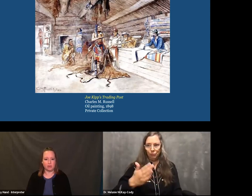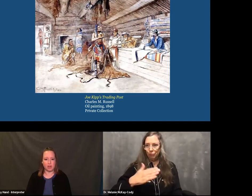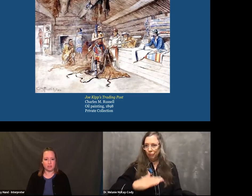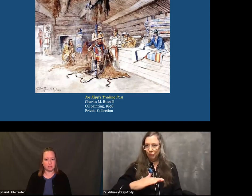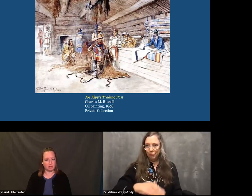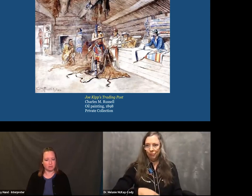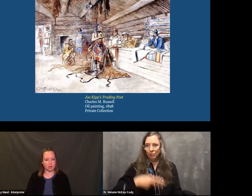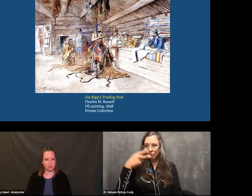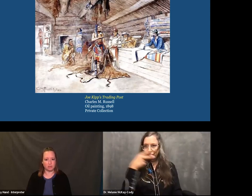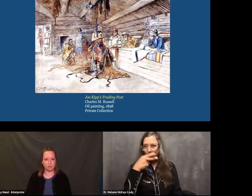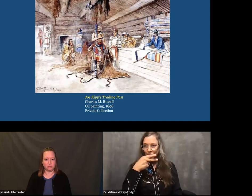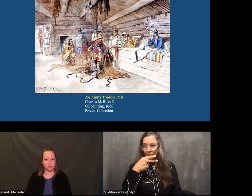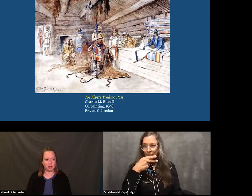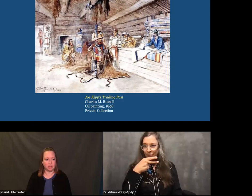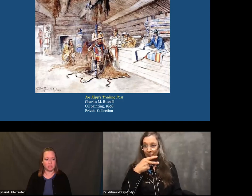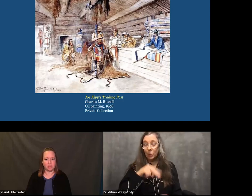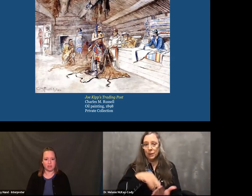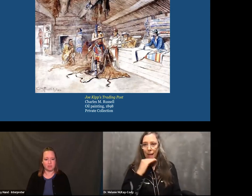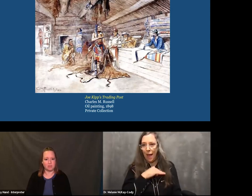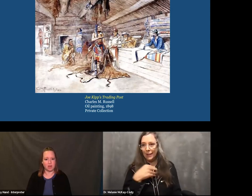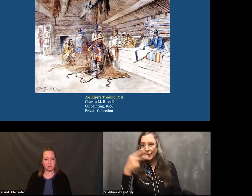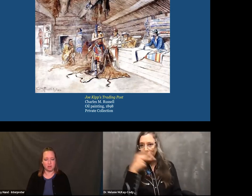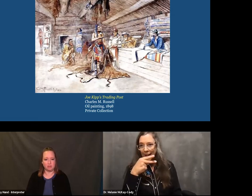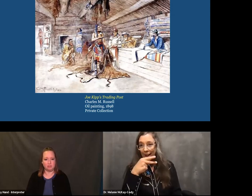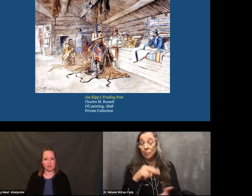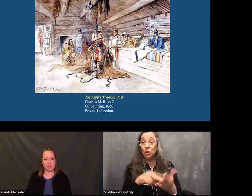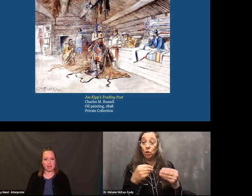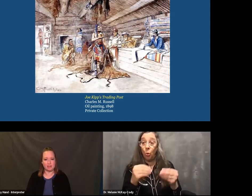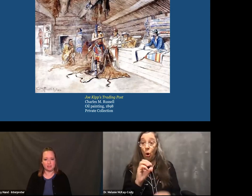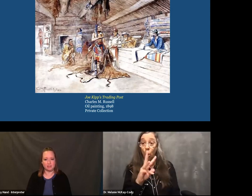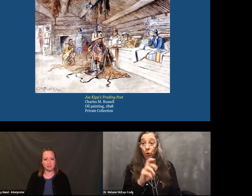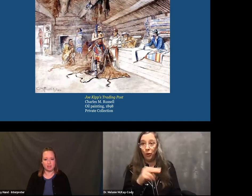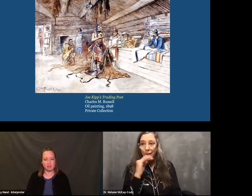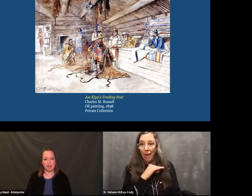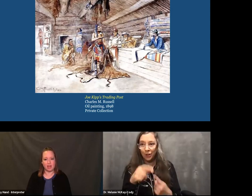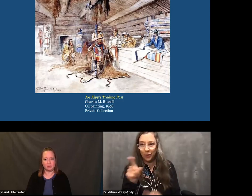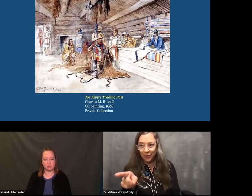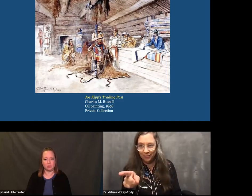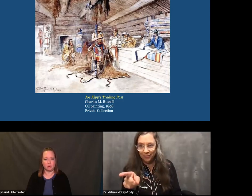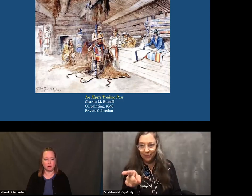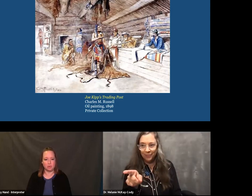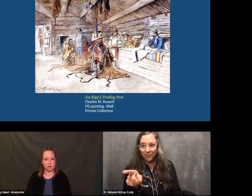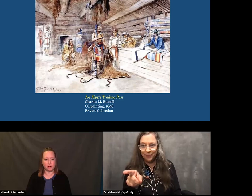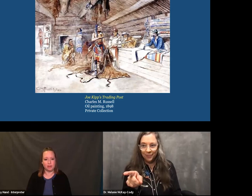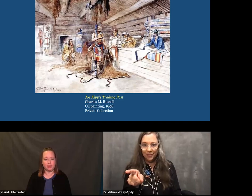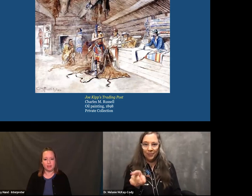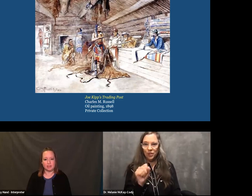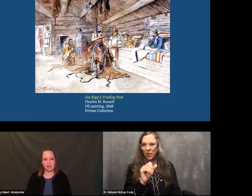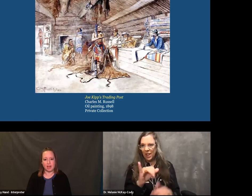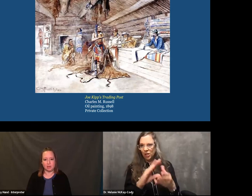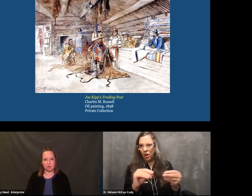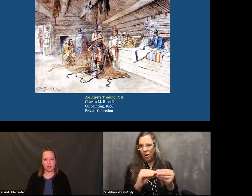They're friends of Russell and they're telling him it's not good. They lied. They lied or the store owner